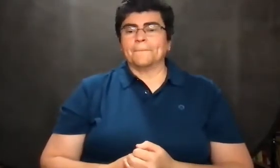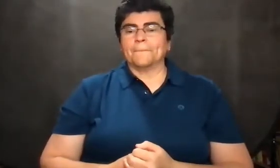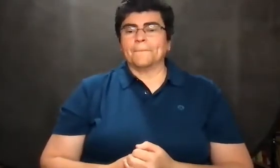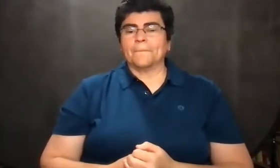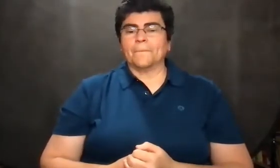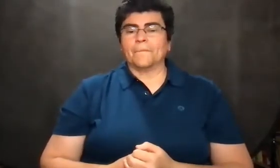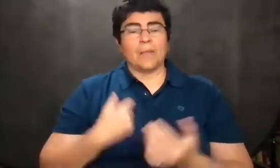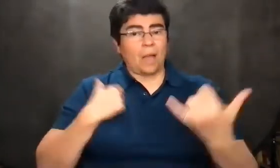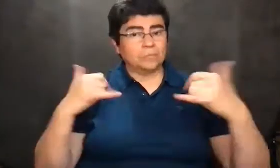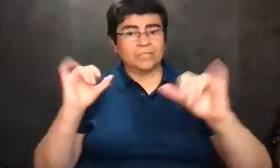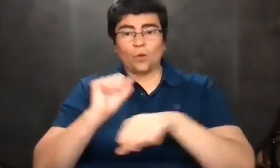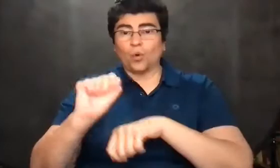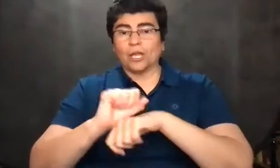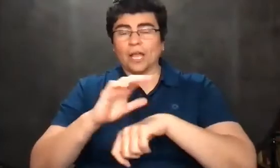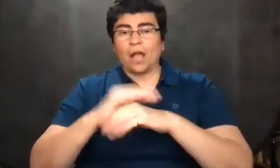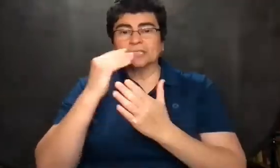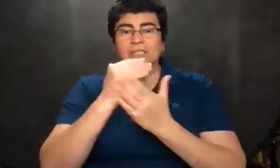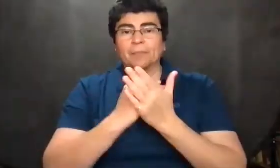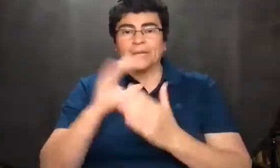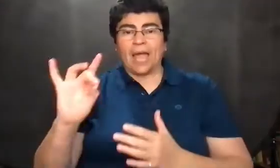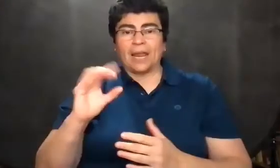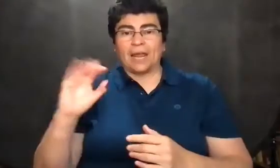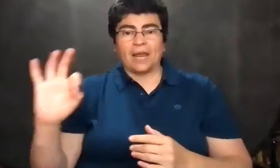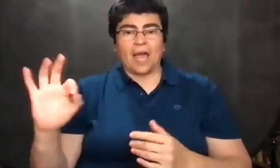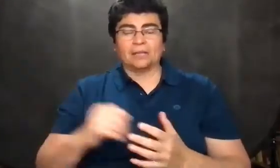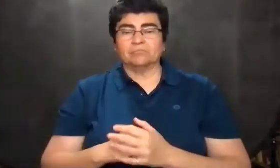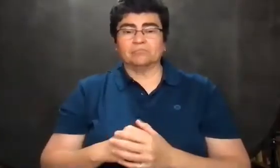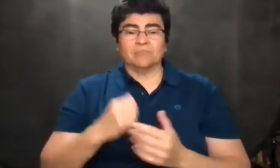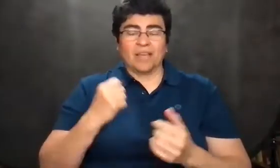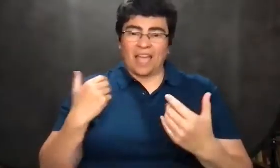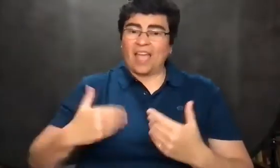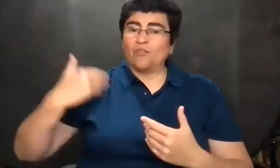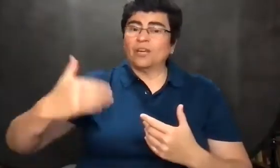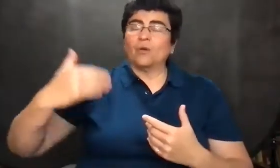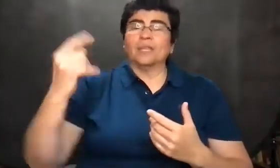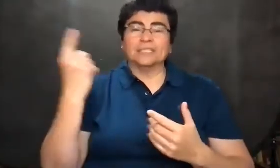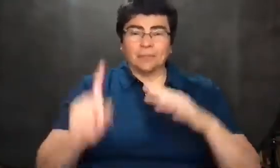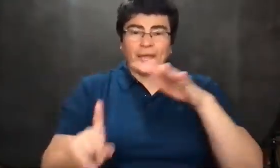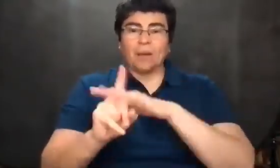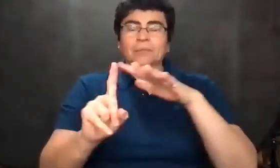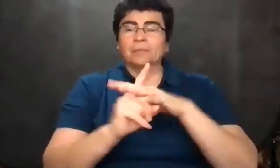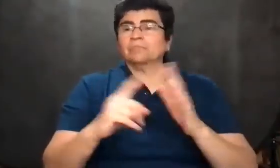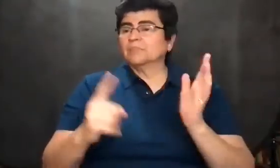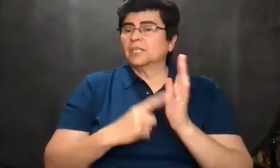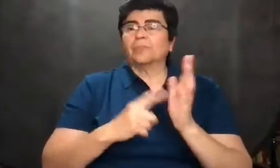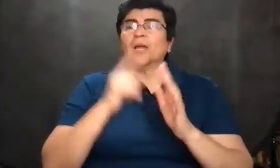still working on steps 8 and 9. Every now and then something comes up. Something comes up and it's like, oh